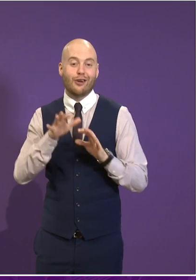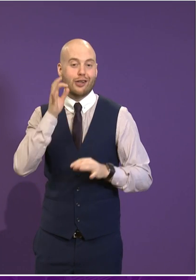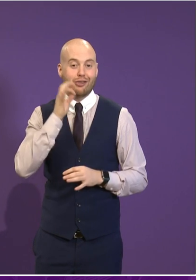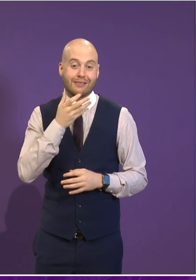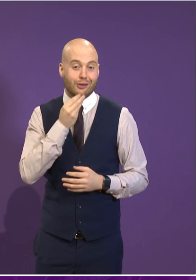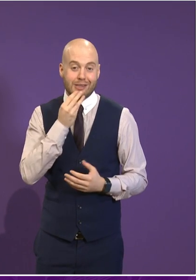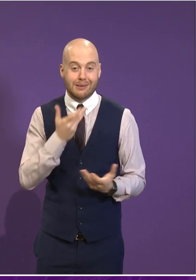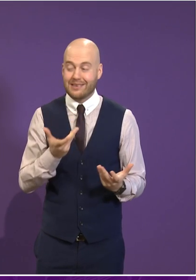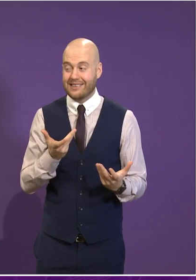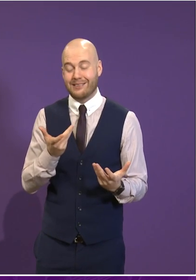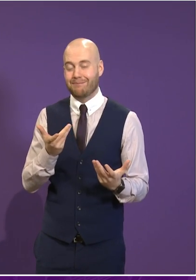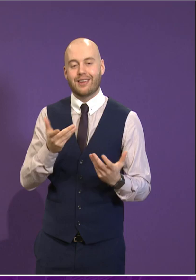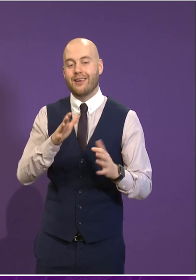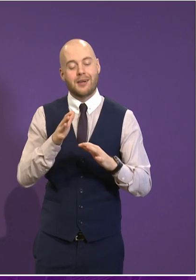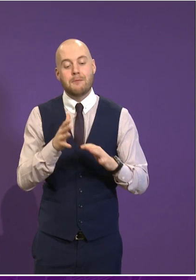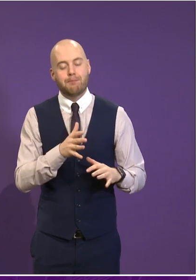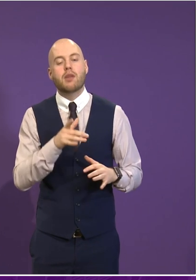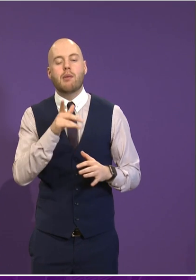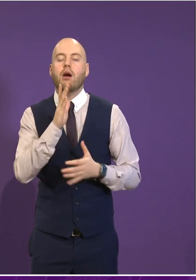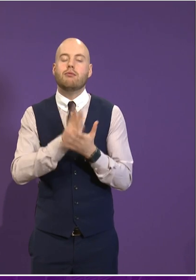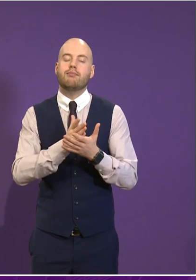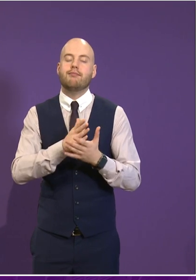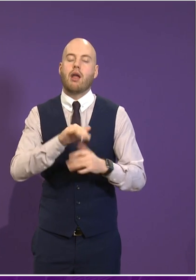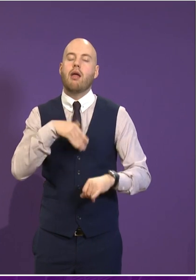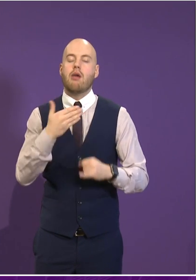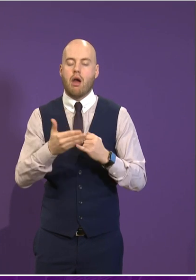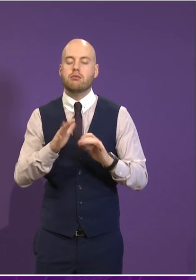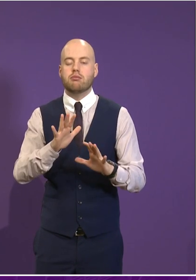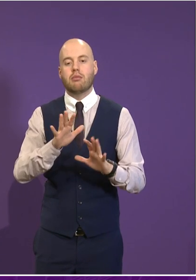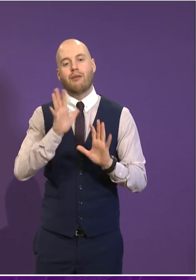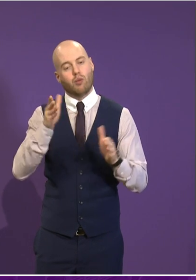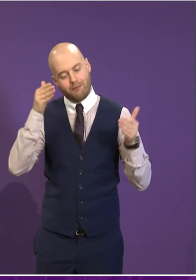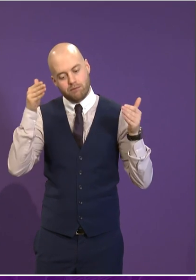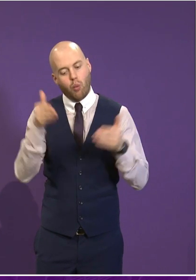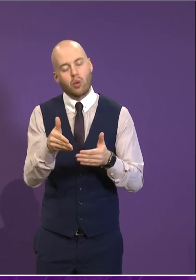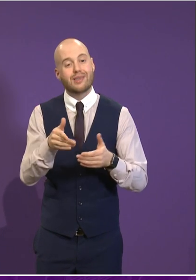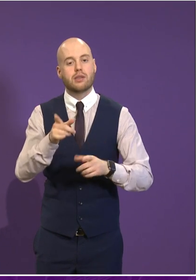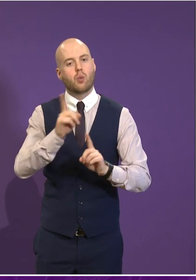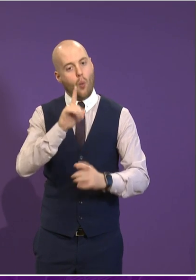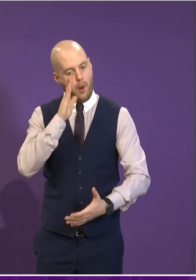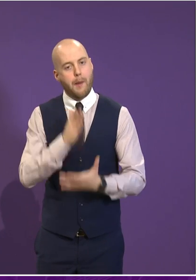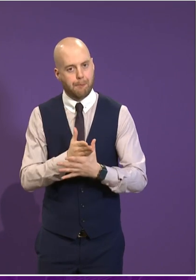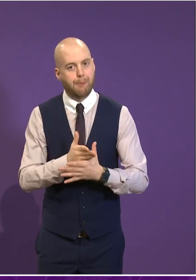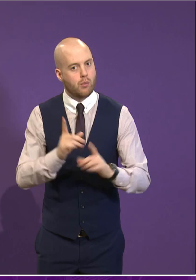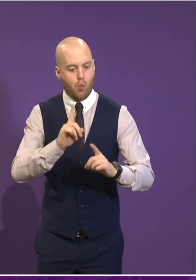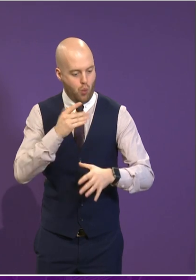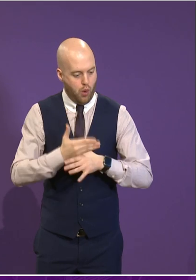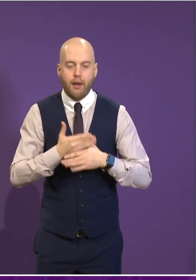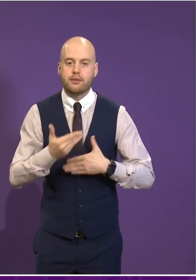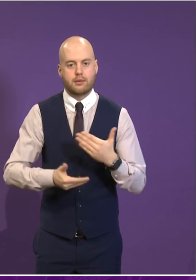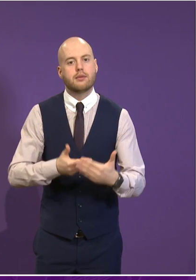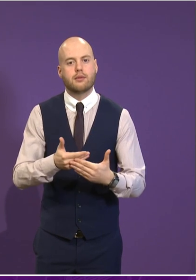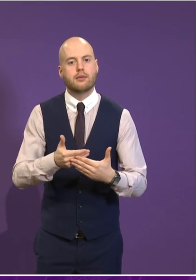actually at the end of the day, be focused on what works. You know, what will work. And as a government, we have the right to be, you